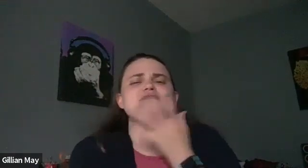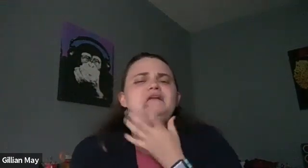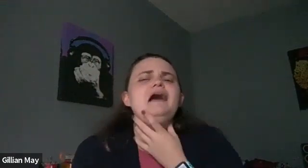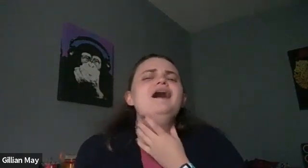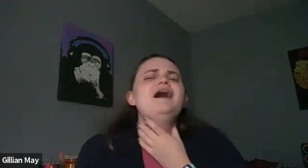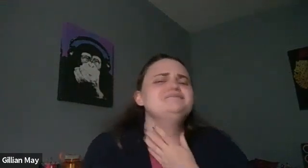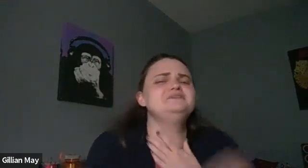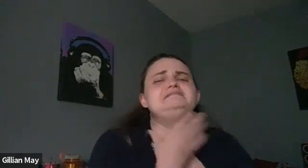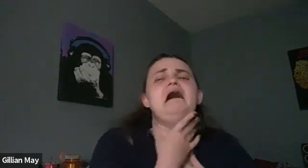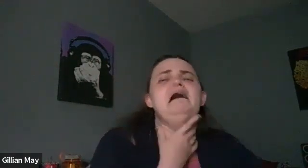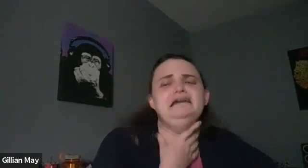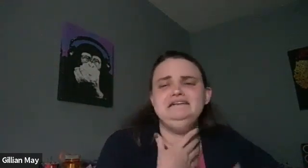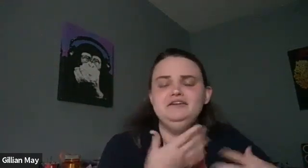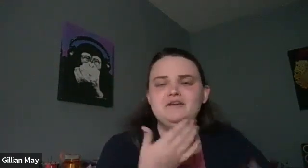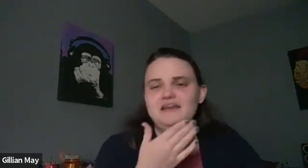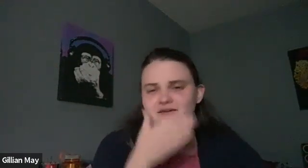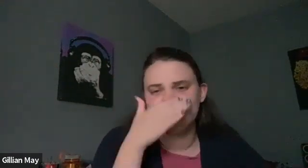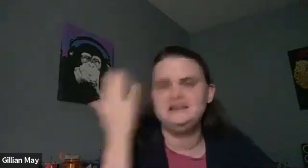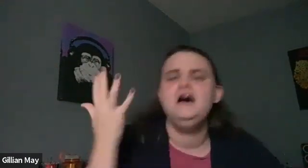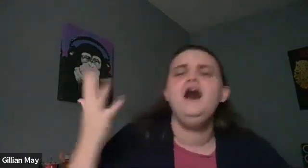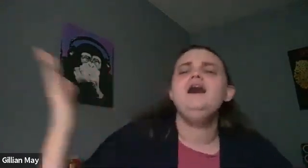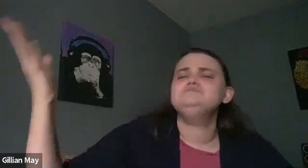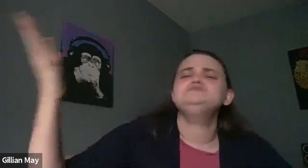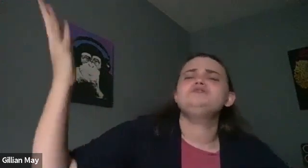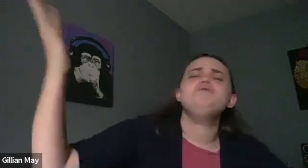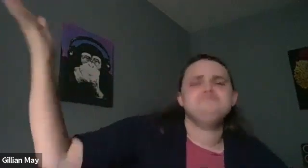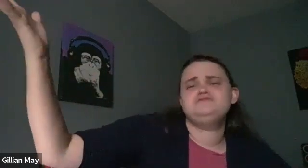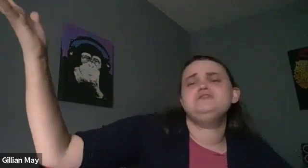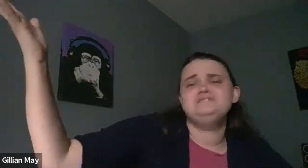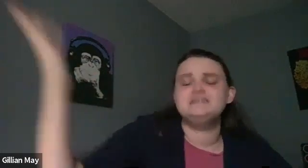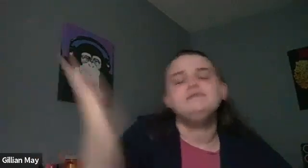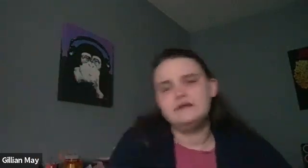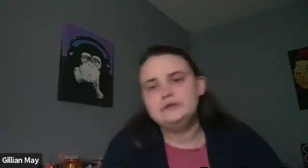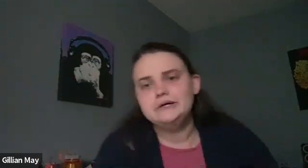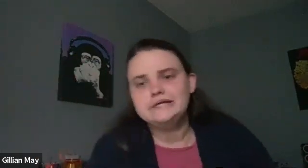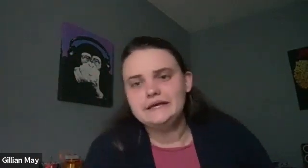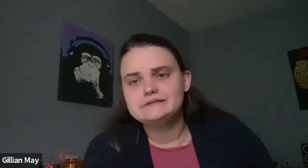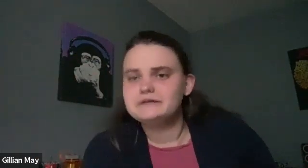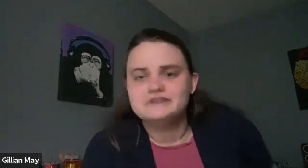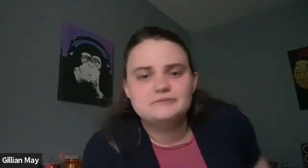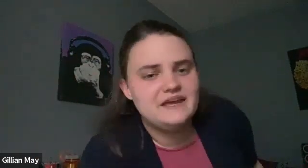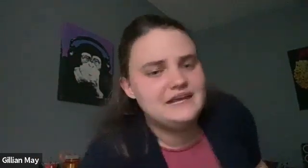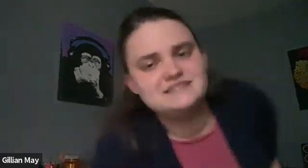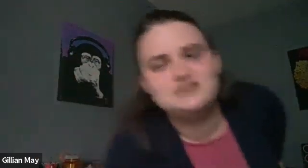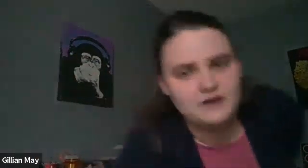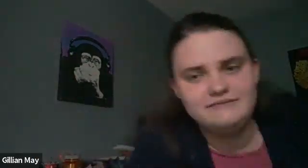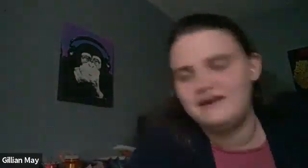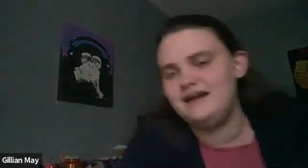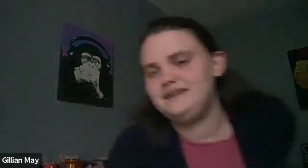like, I'm dying, like how kids are like, I'm so thirsty. They do it in ASL too, and it's great. I can't